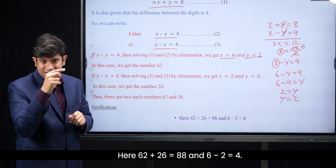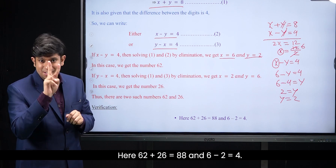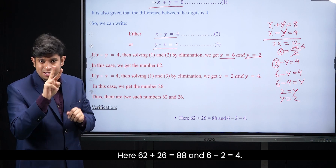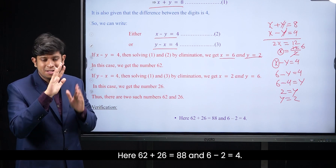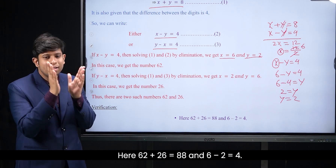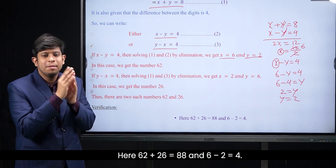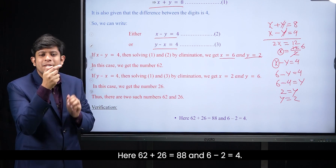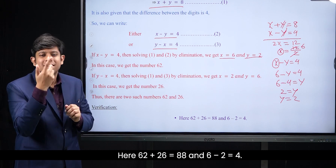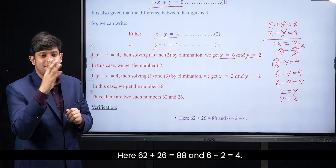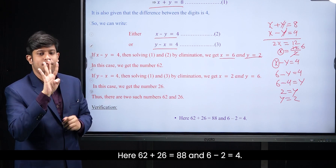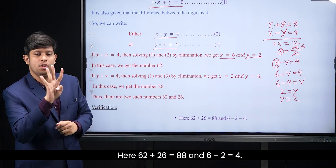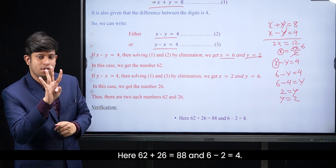4.